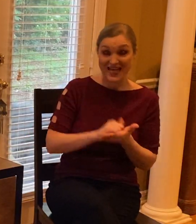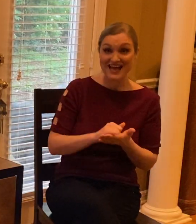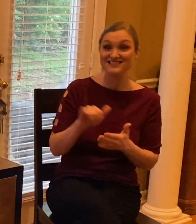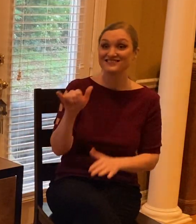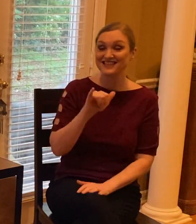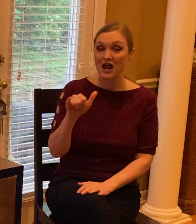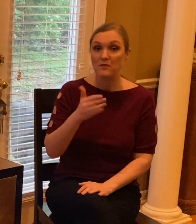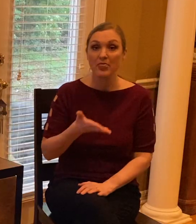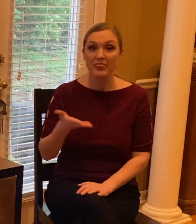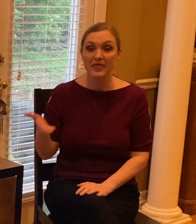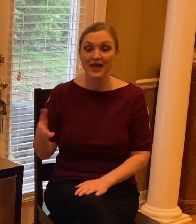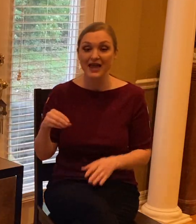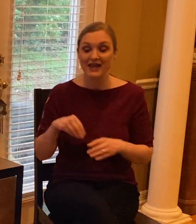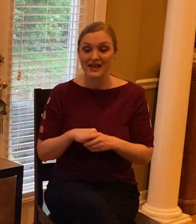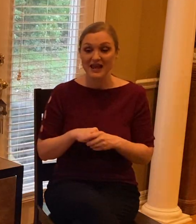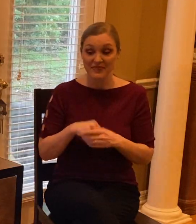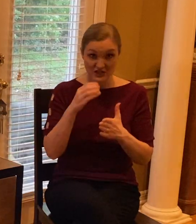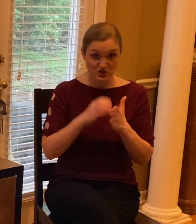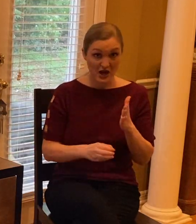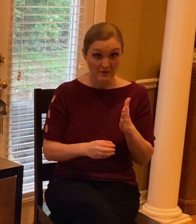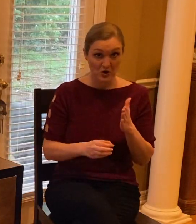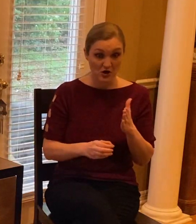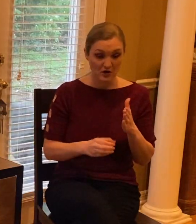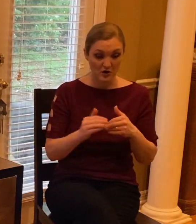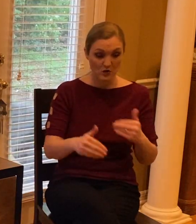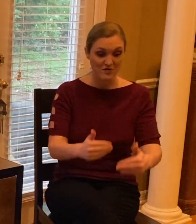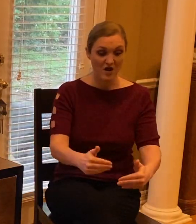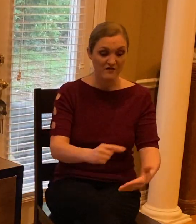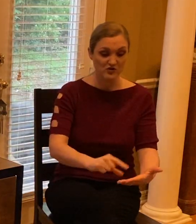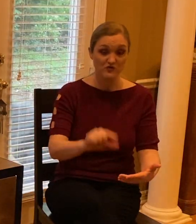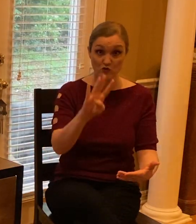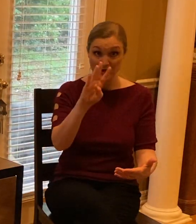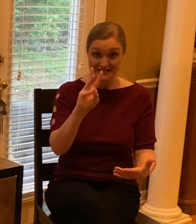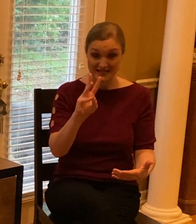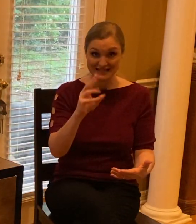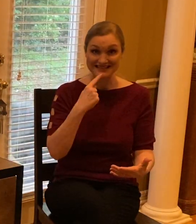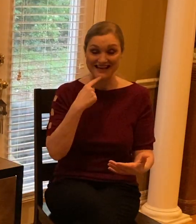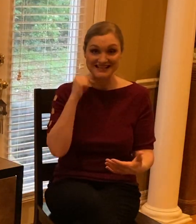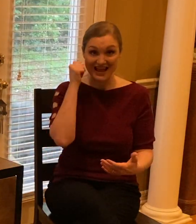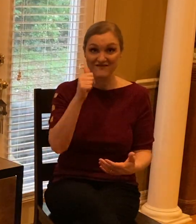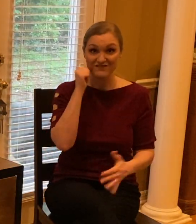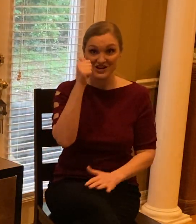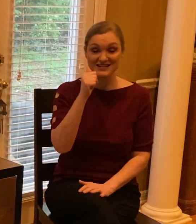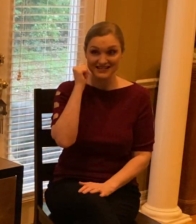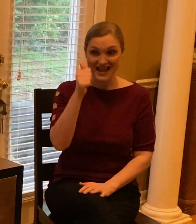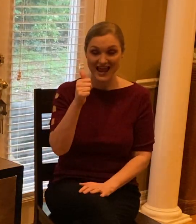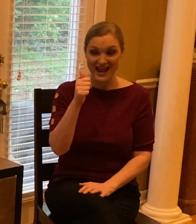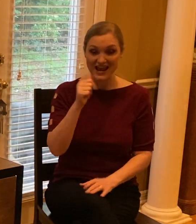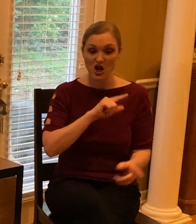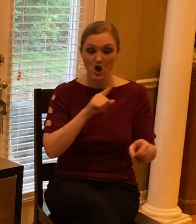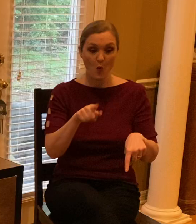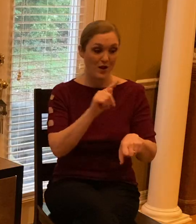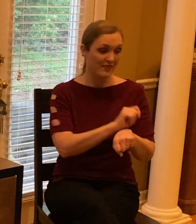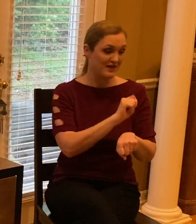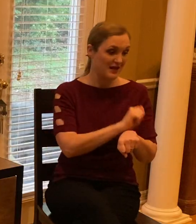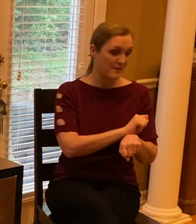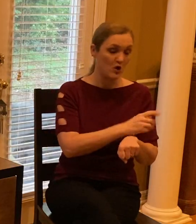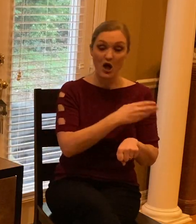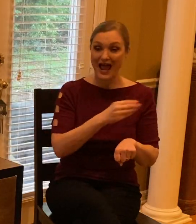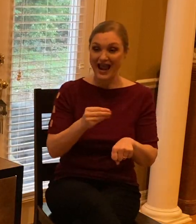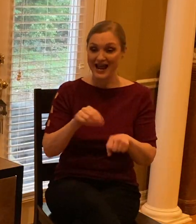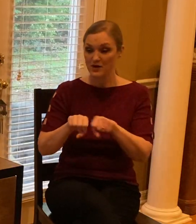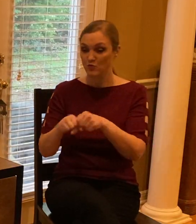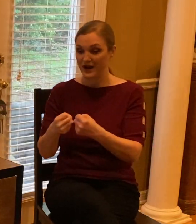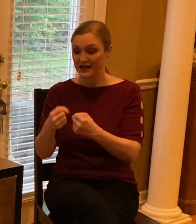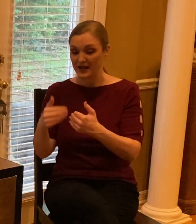same thing in this chapter. If you go down to verse 46, it says, day by day, attending the temple together and